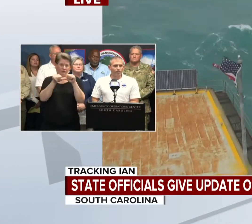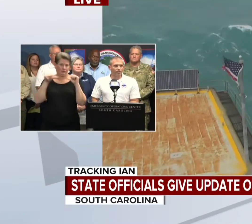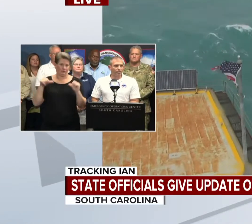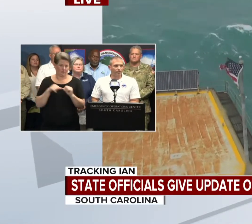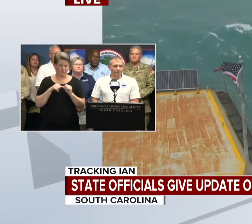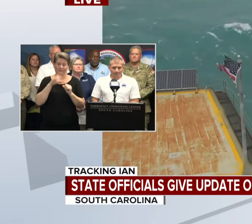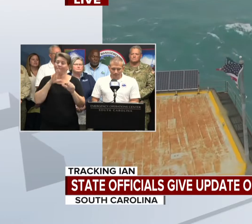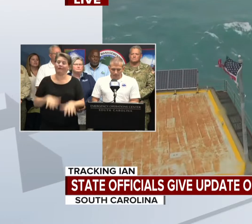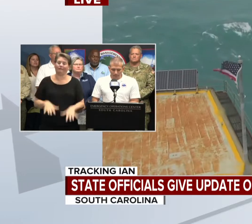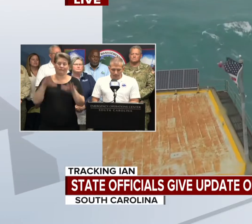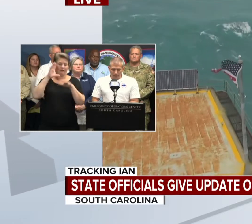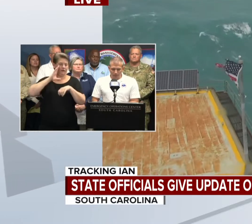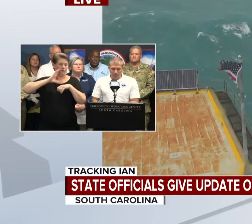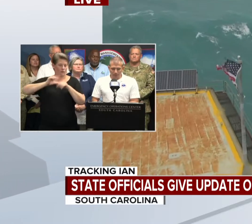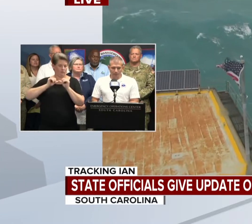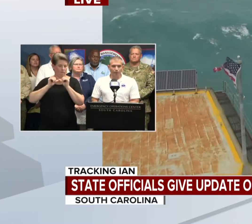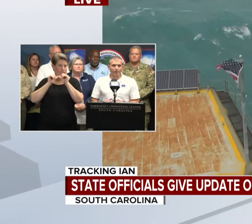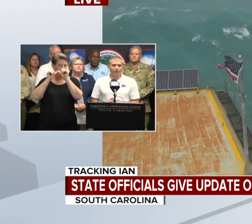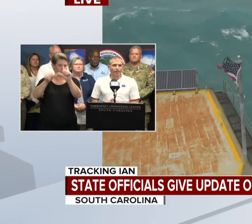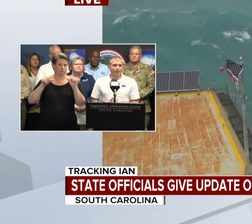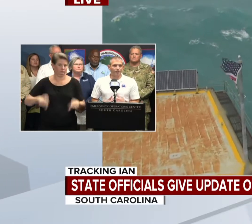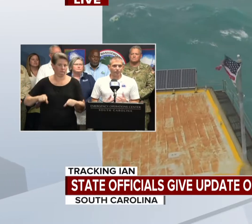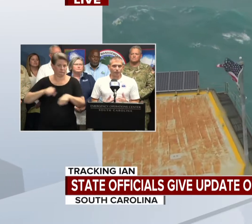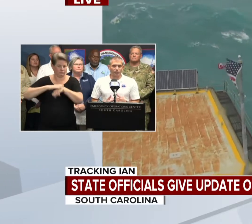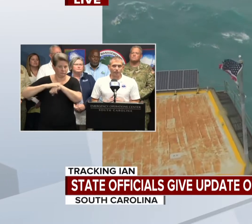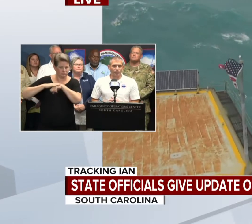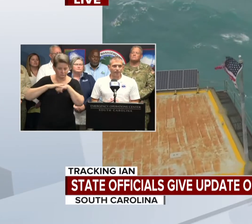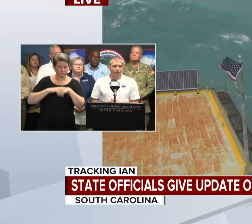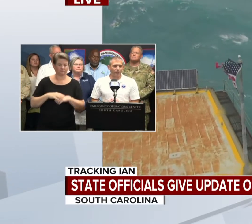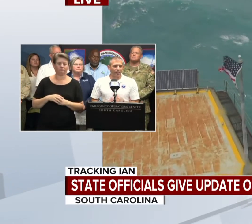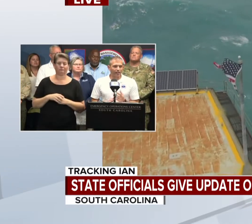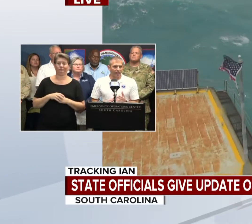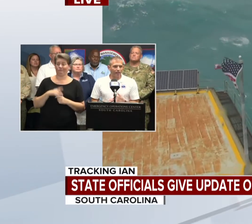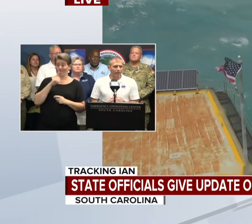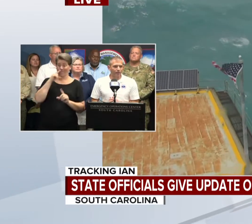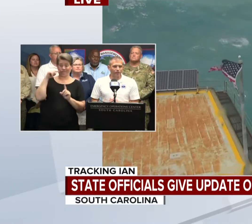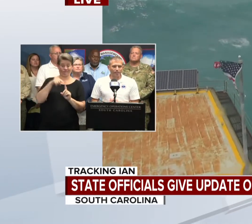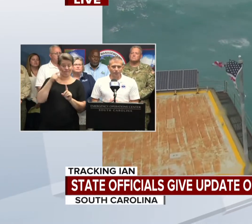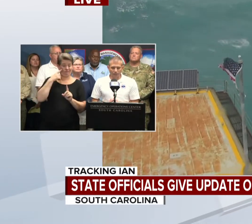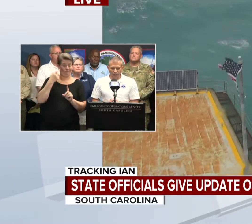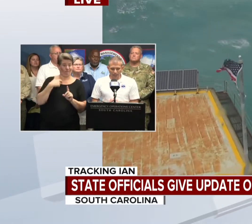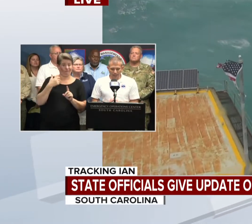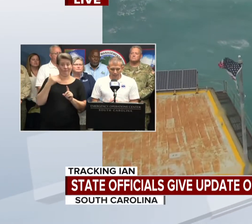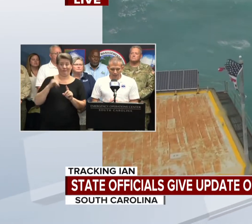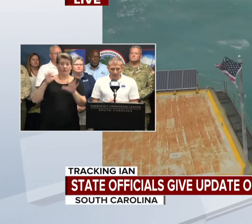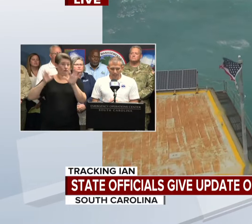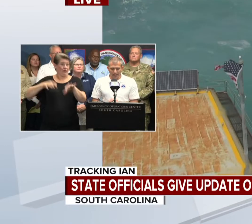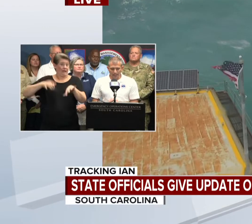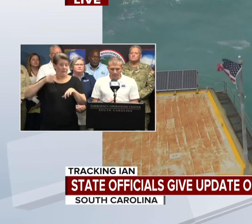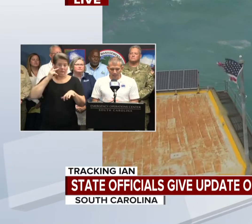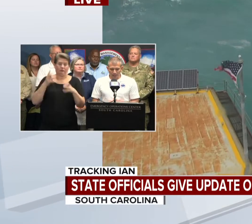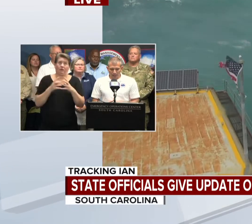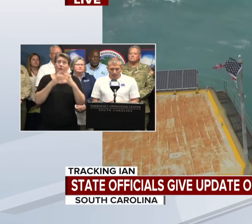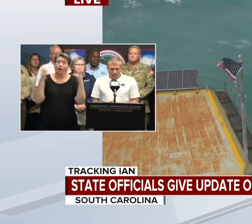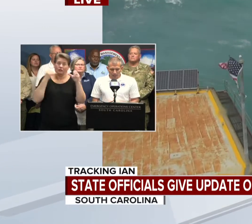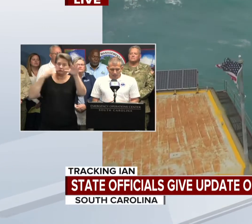continue into this evening, especially with the torrential rainfall, the high rainfall rates that we're seeing right now with